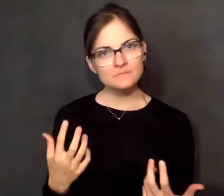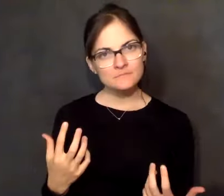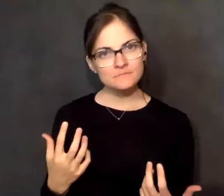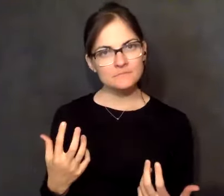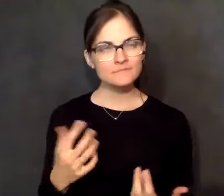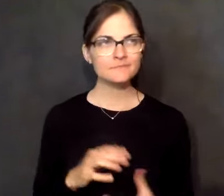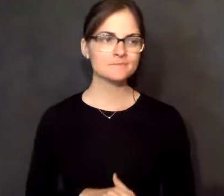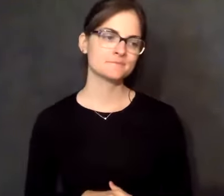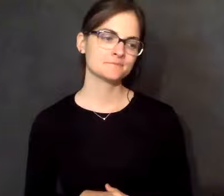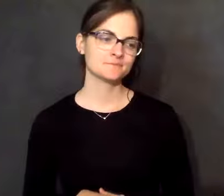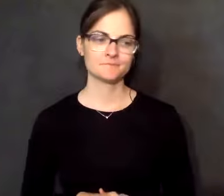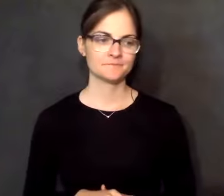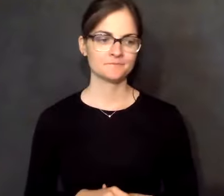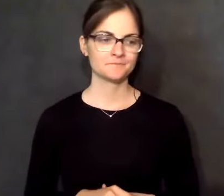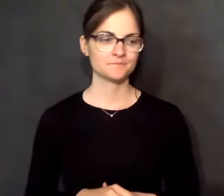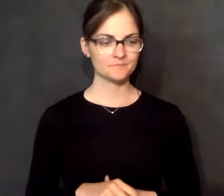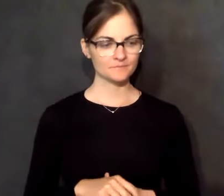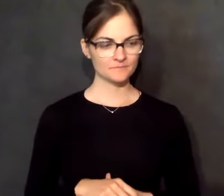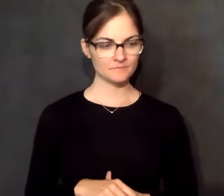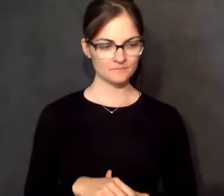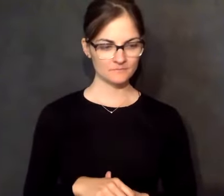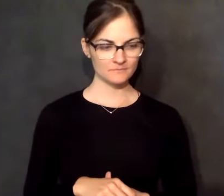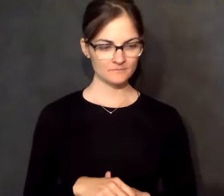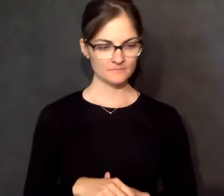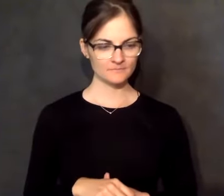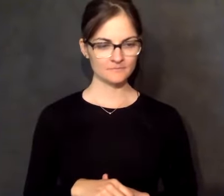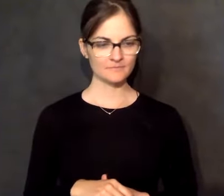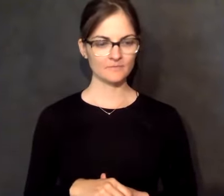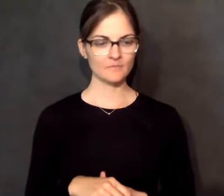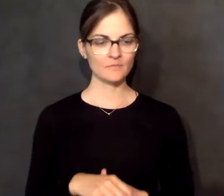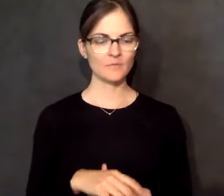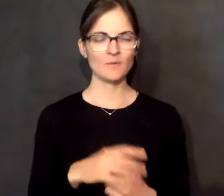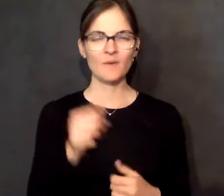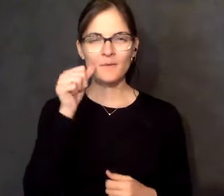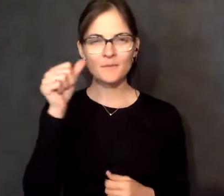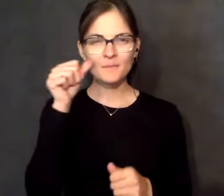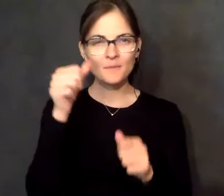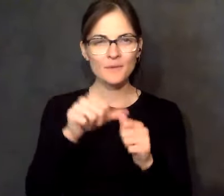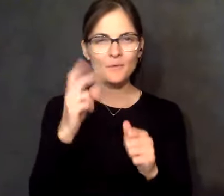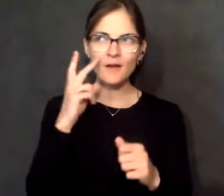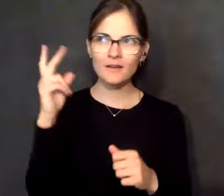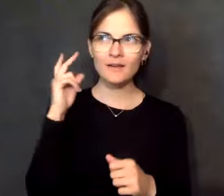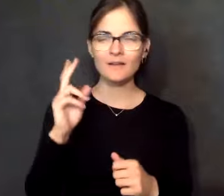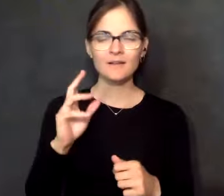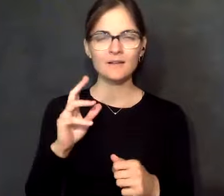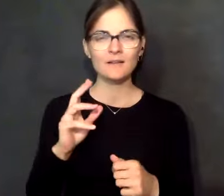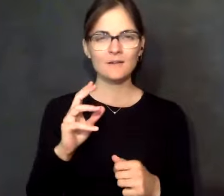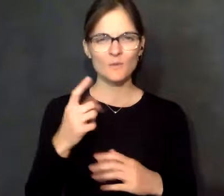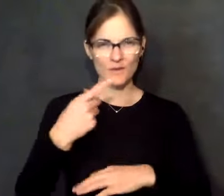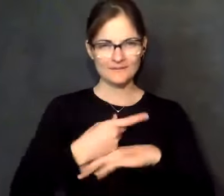moved, uh, what happens is that I'm sitting in the living room with my dad, and my mom